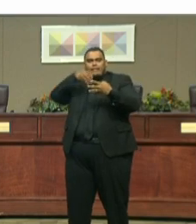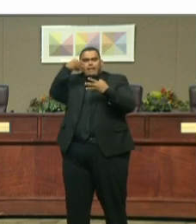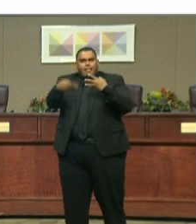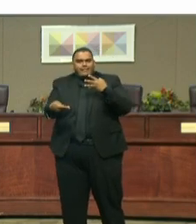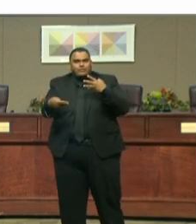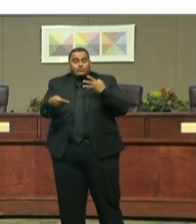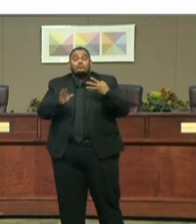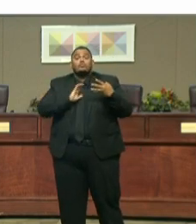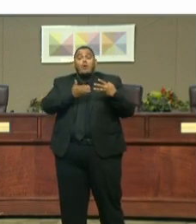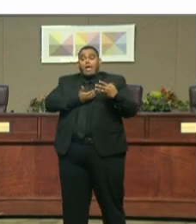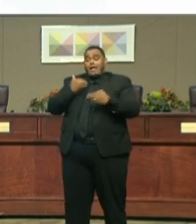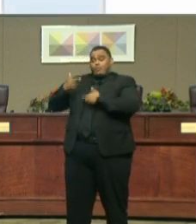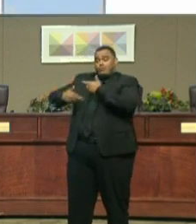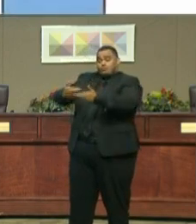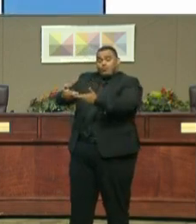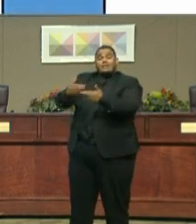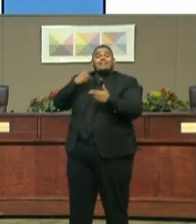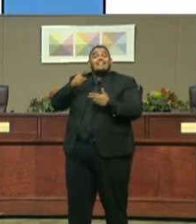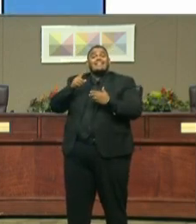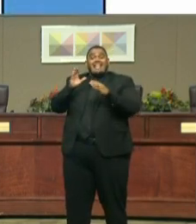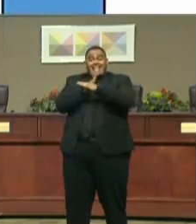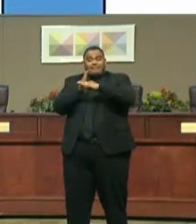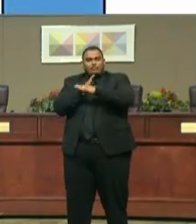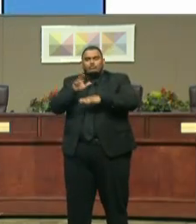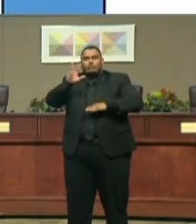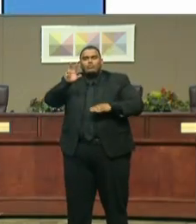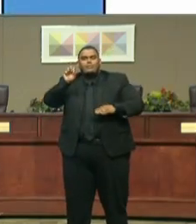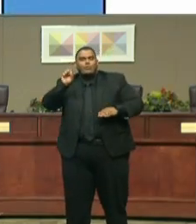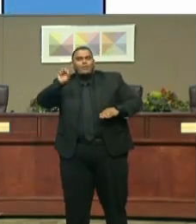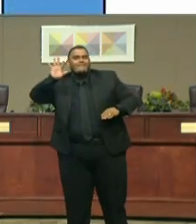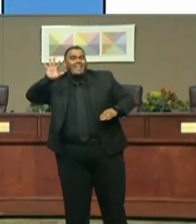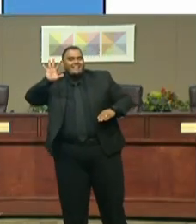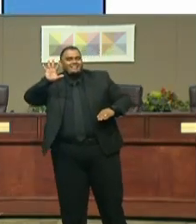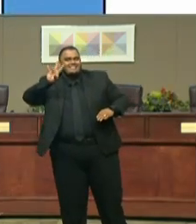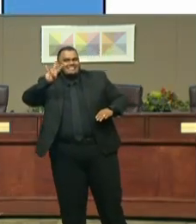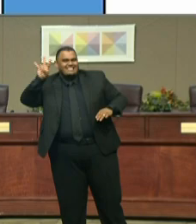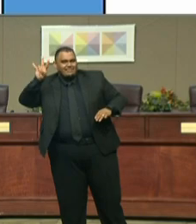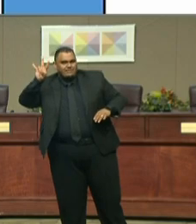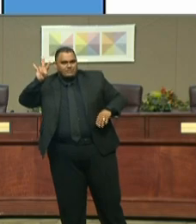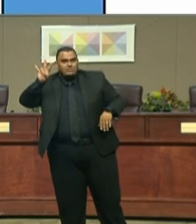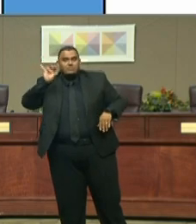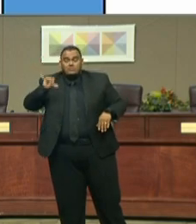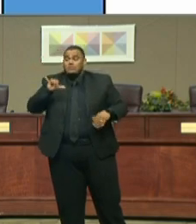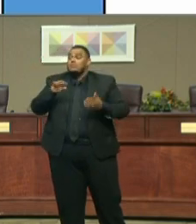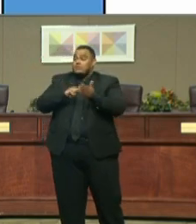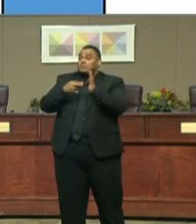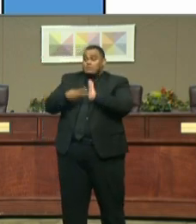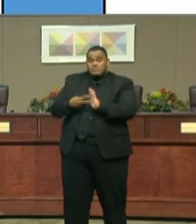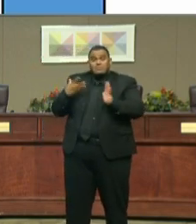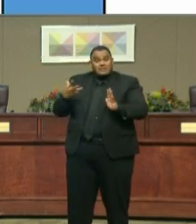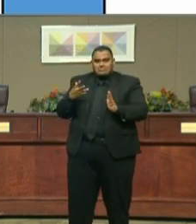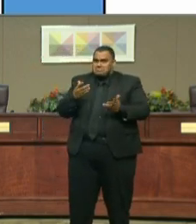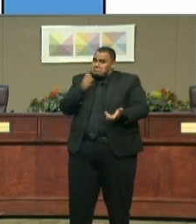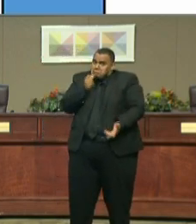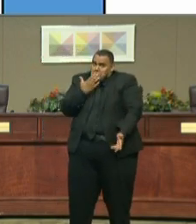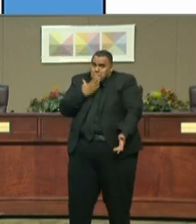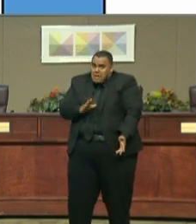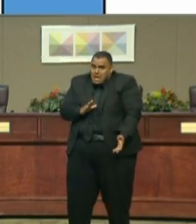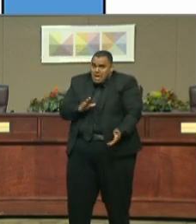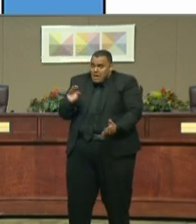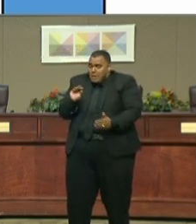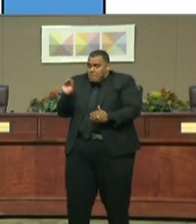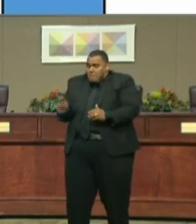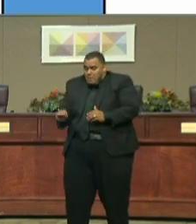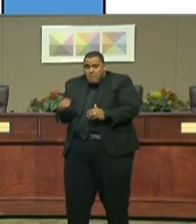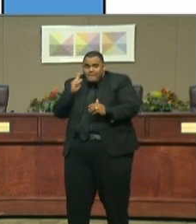is 3.57, and that's not a bad infection, a positive rate to have. Many other